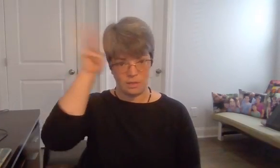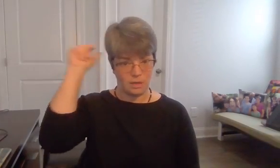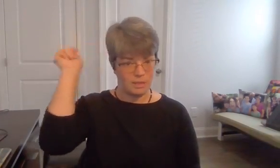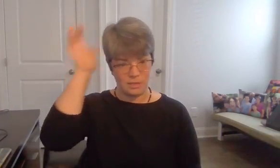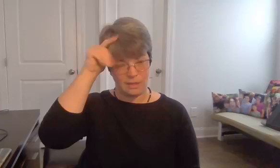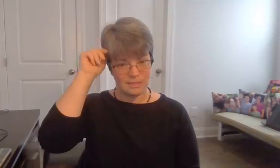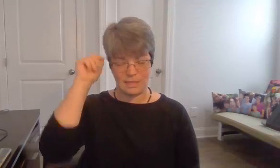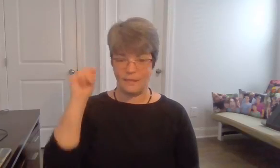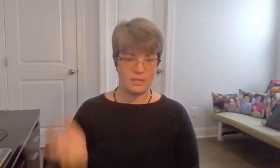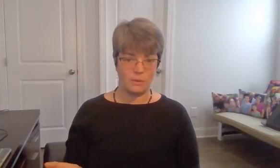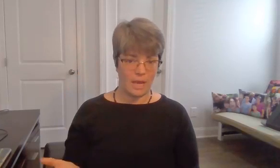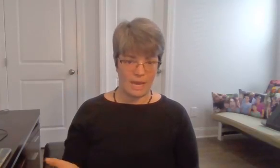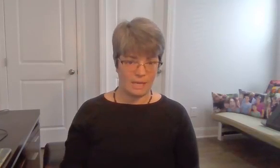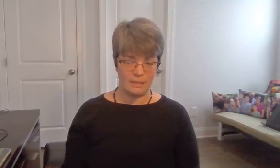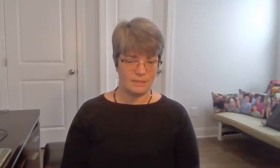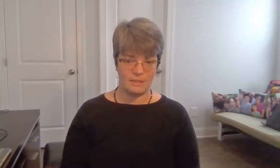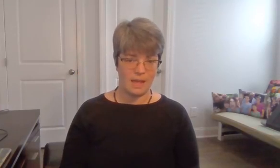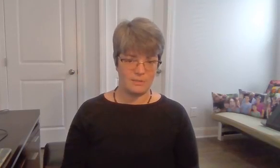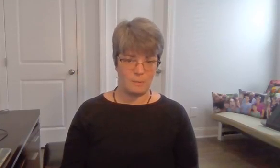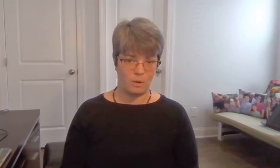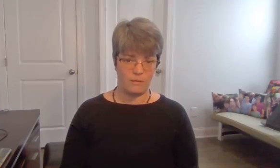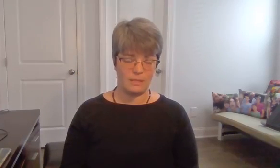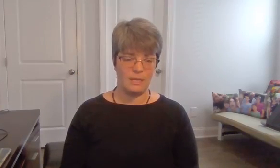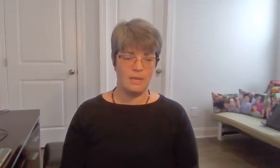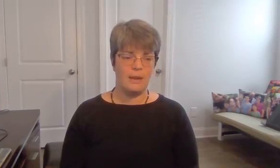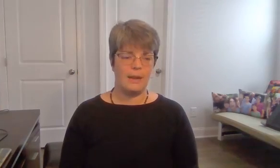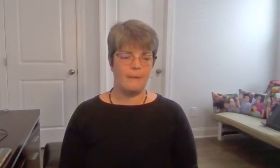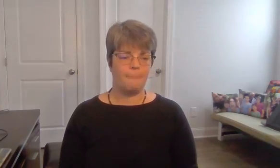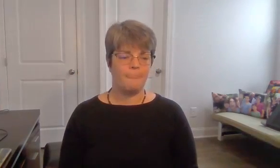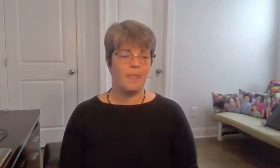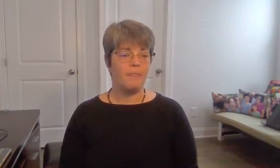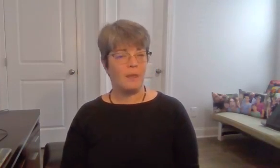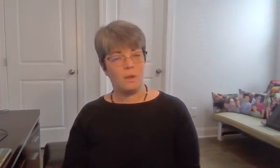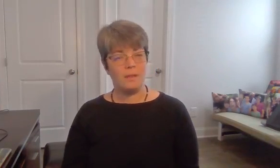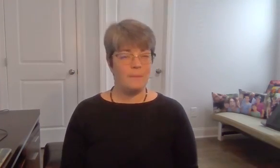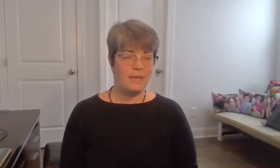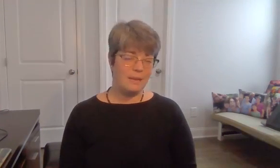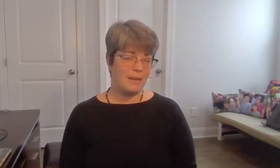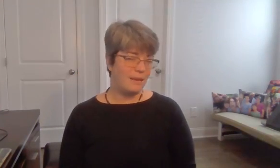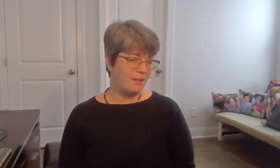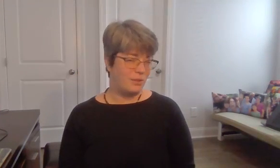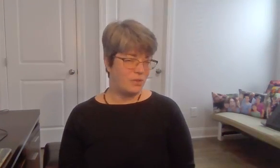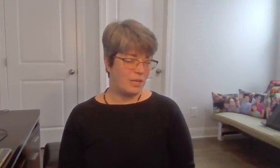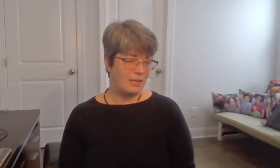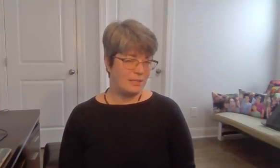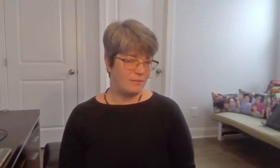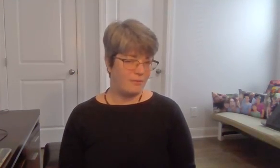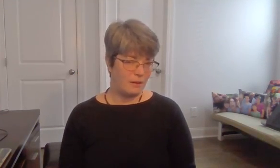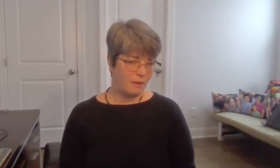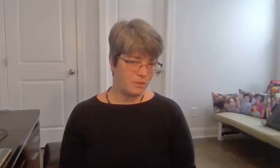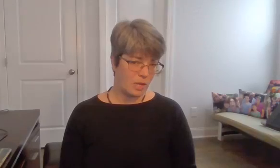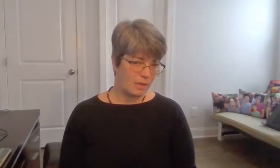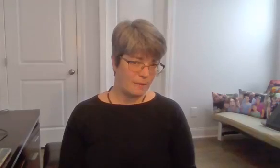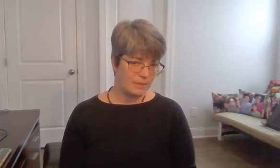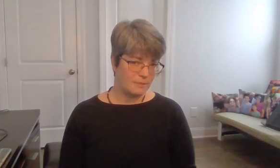they're going to do this, and that's okay. It does not have to be perfect. It will, in the beginning, make it a little tricky to figure out what they're talking about